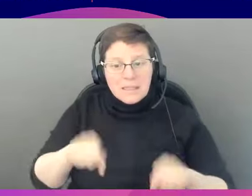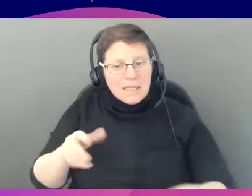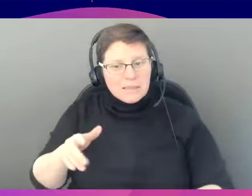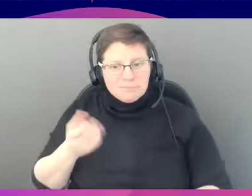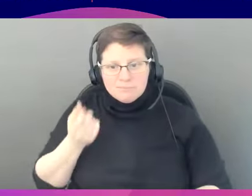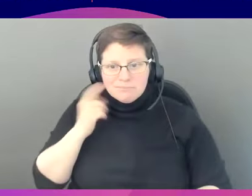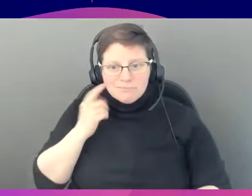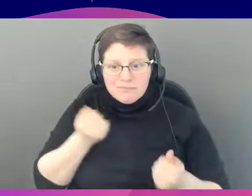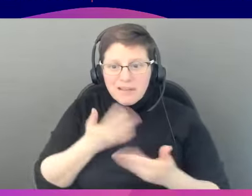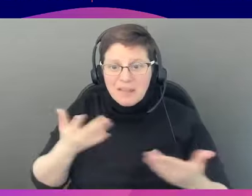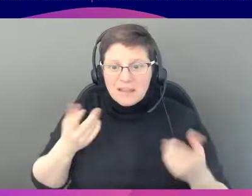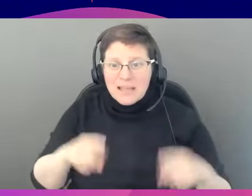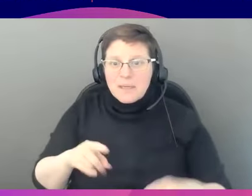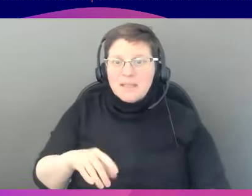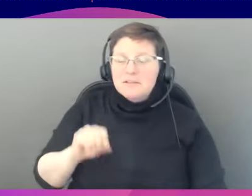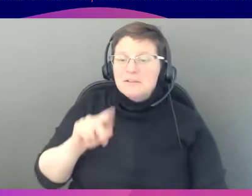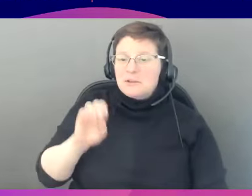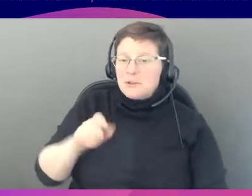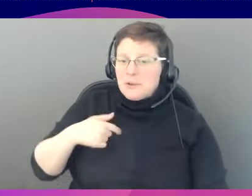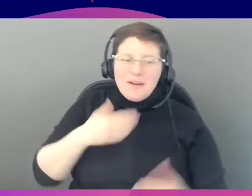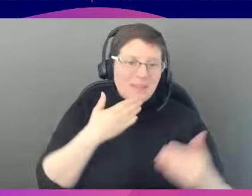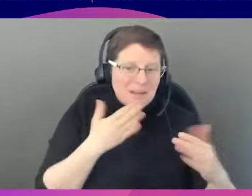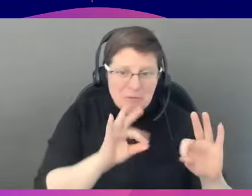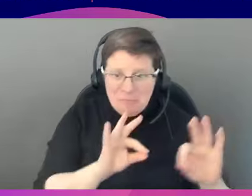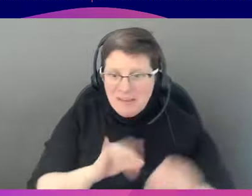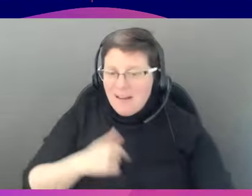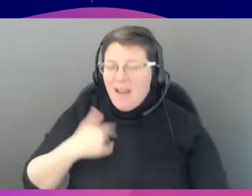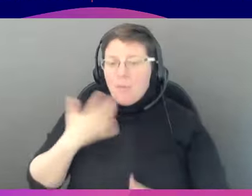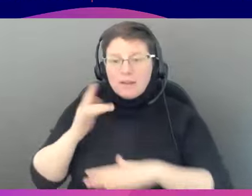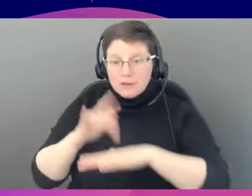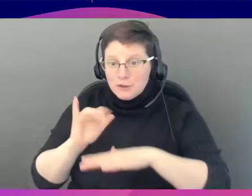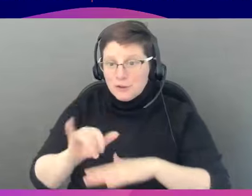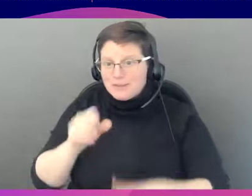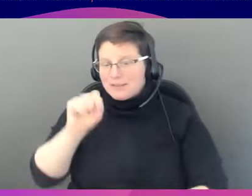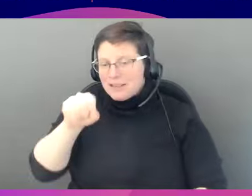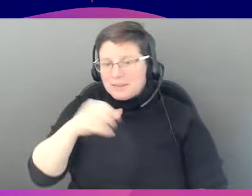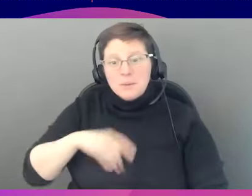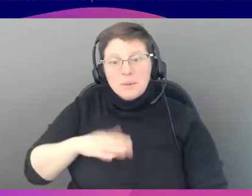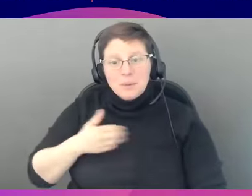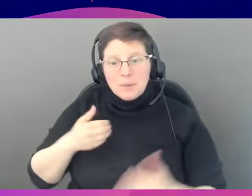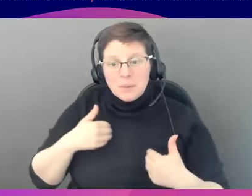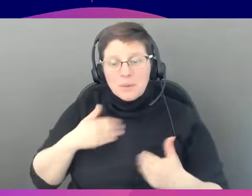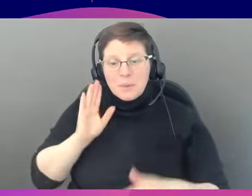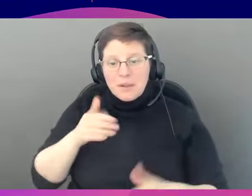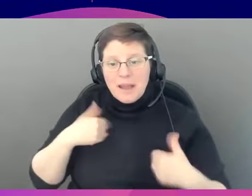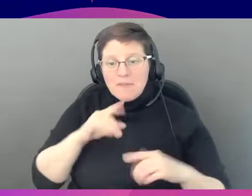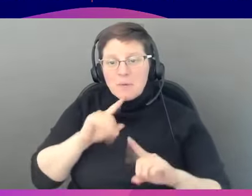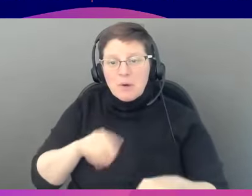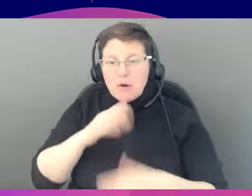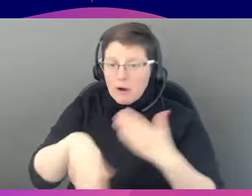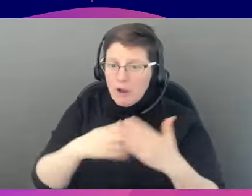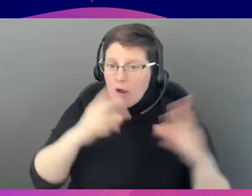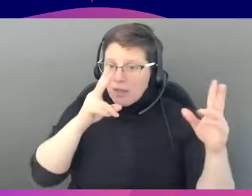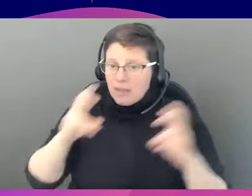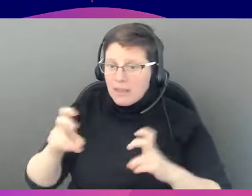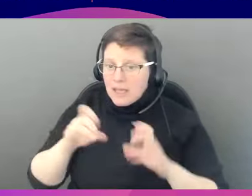But Sue, take it away. And thank you, Claire. I was just going to touch on, we will have a report of everything all the themes that were